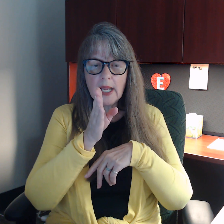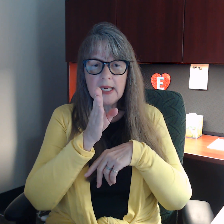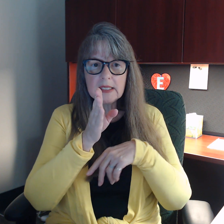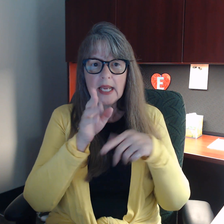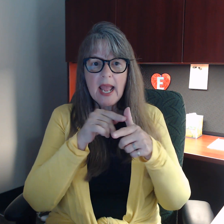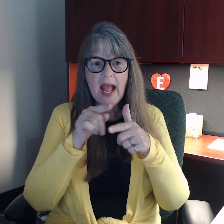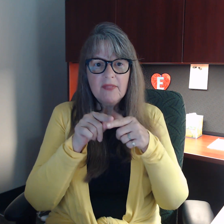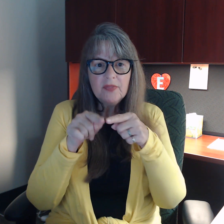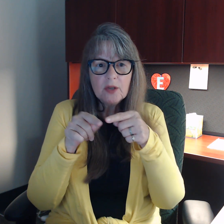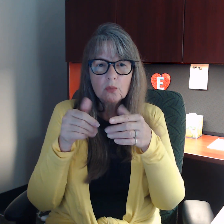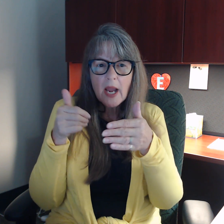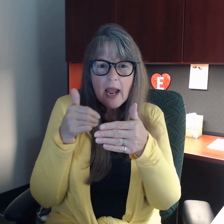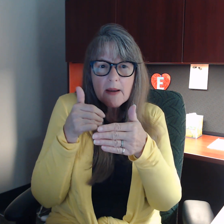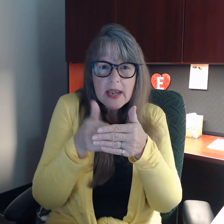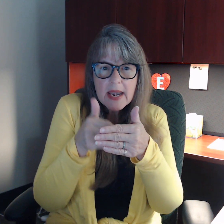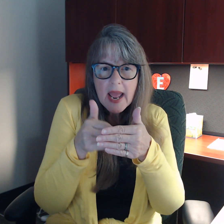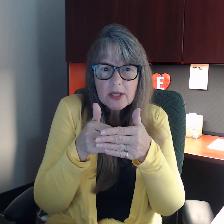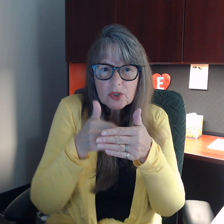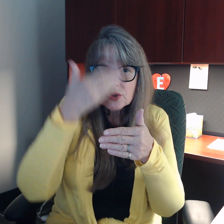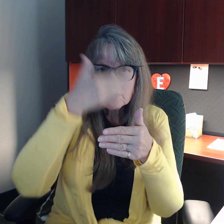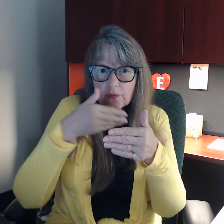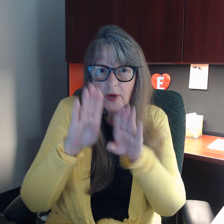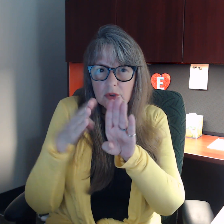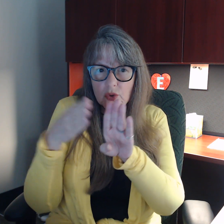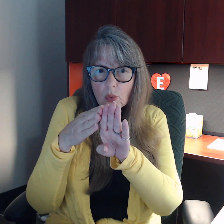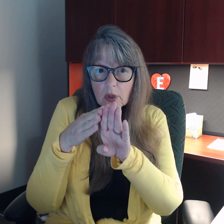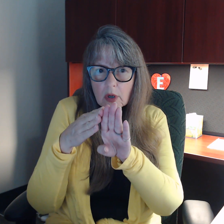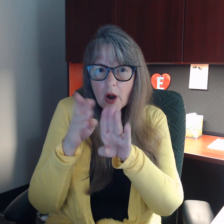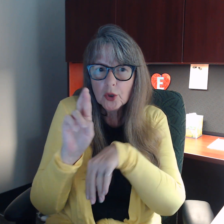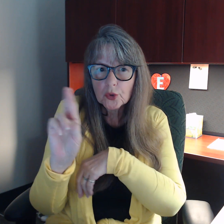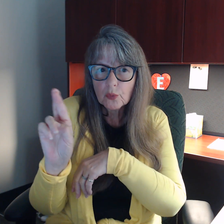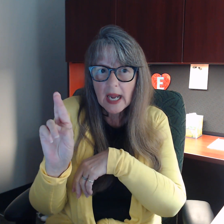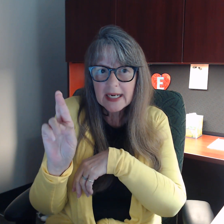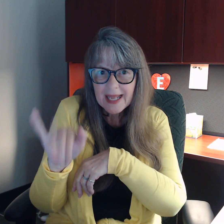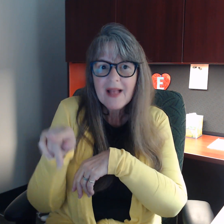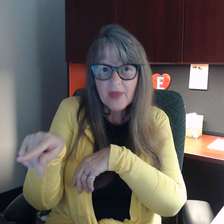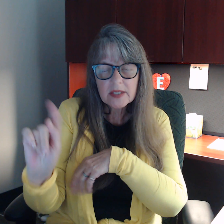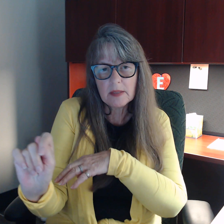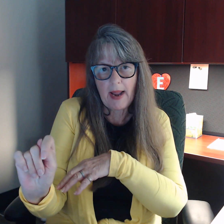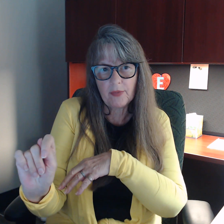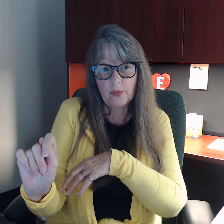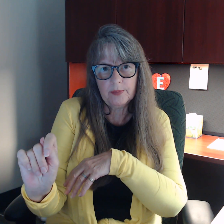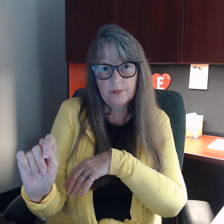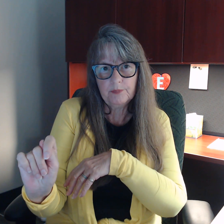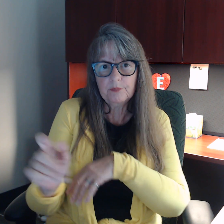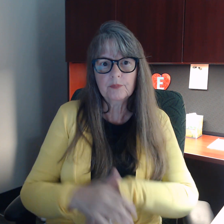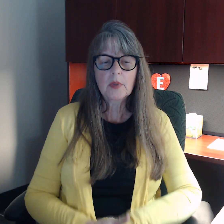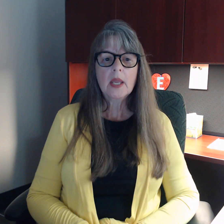straight, and then right next to the front door on your right, that's the bathroom. Because